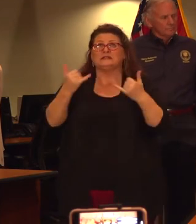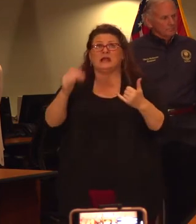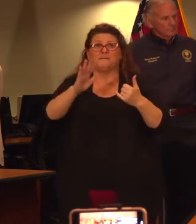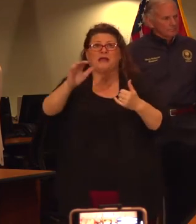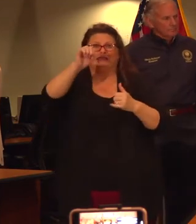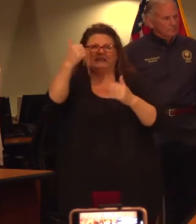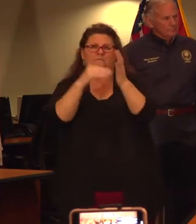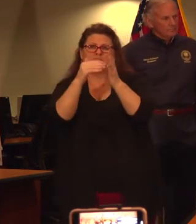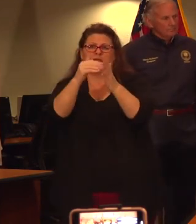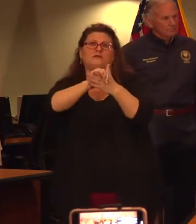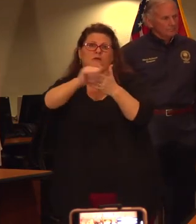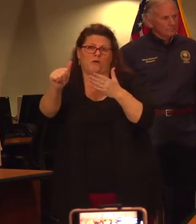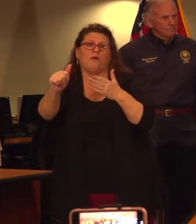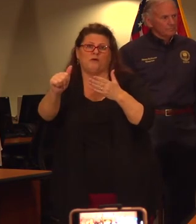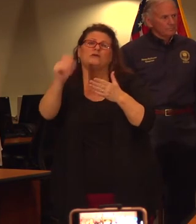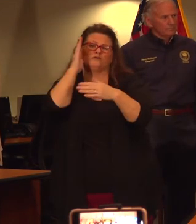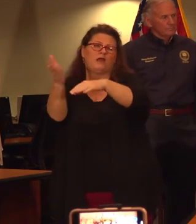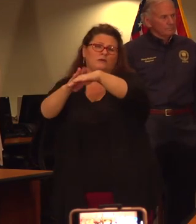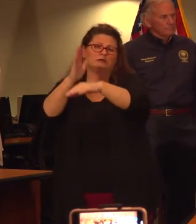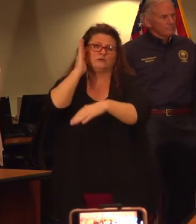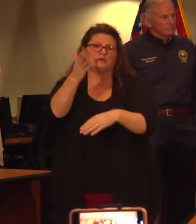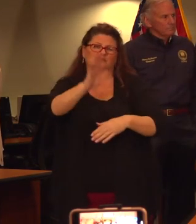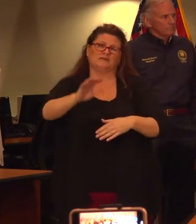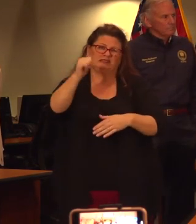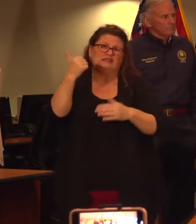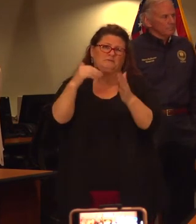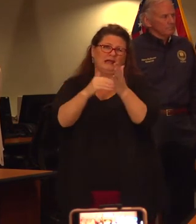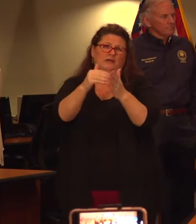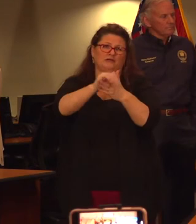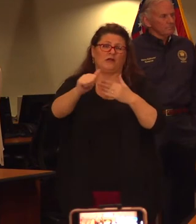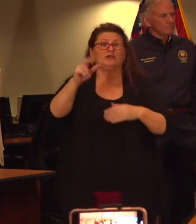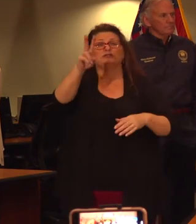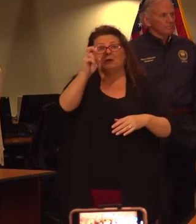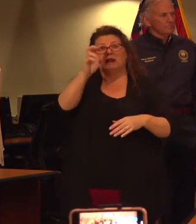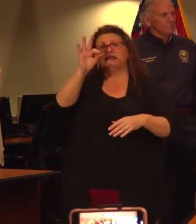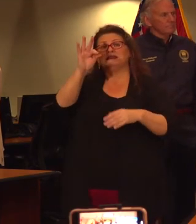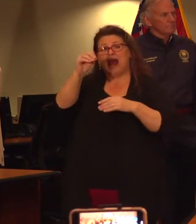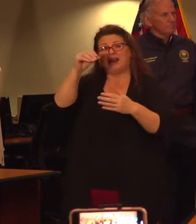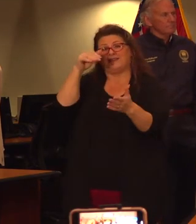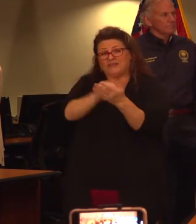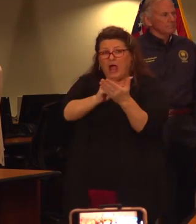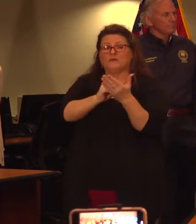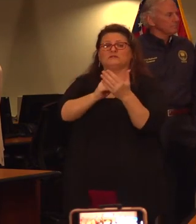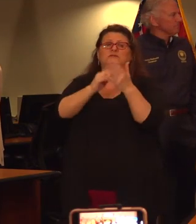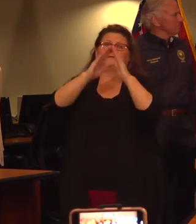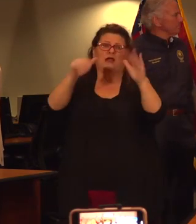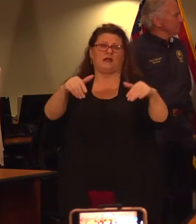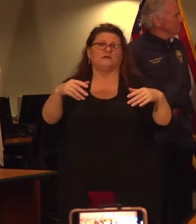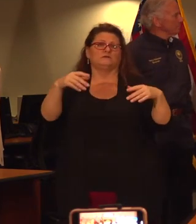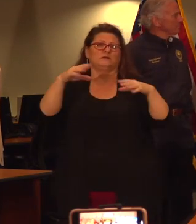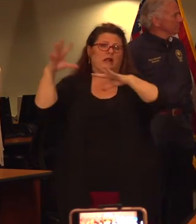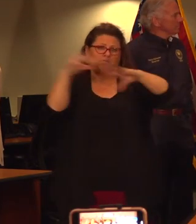10 million, and it's probably going to be more than that. Our peak power outage was at 290,000, and that's